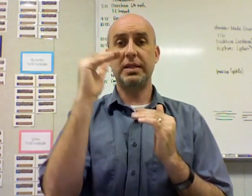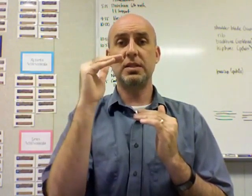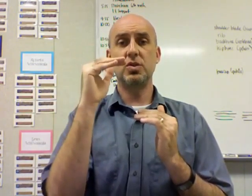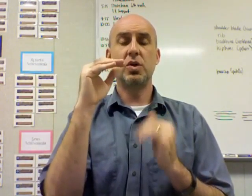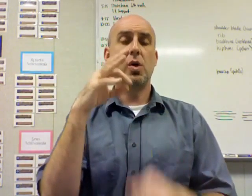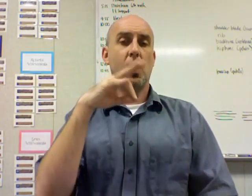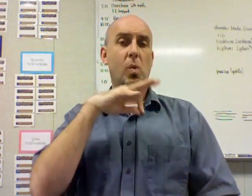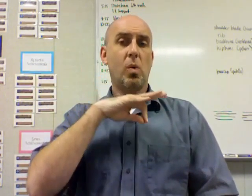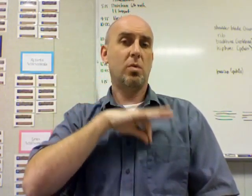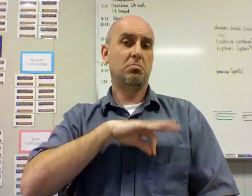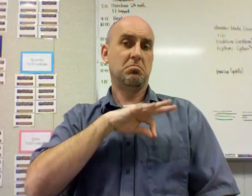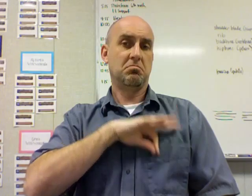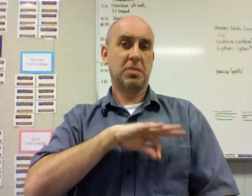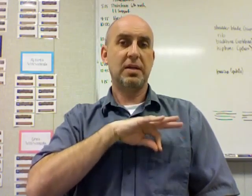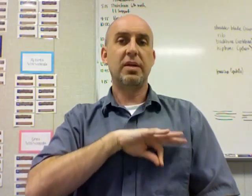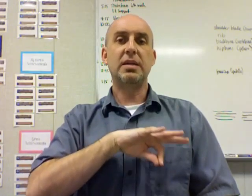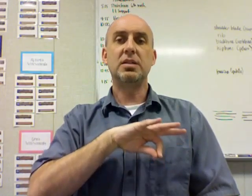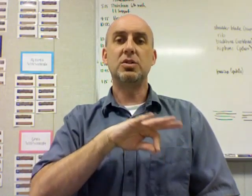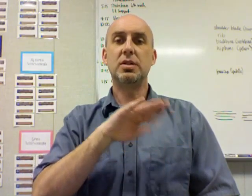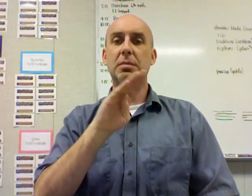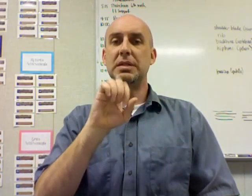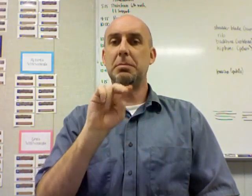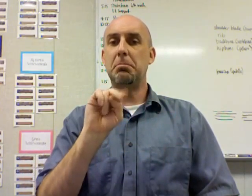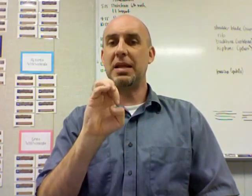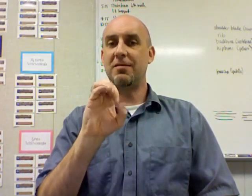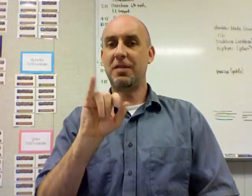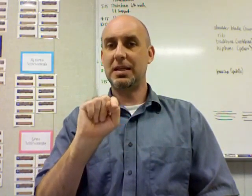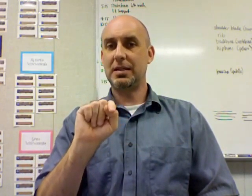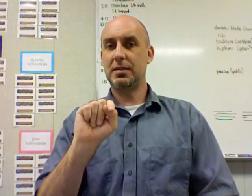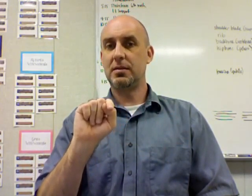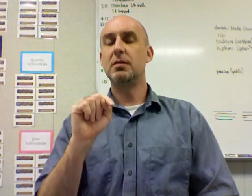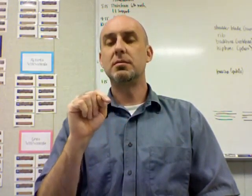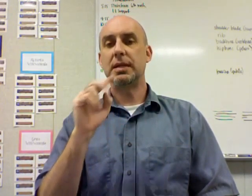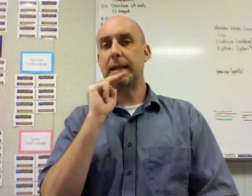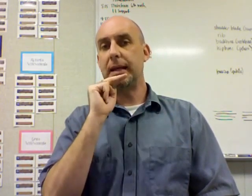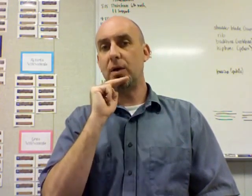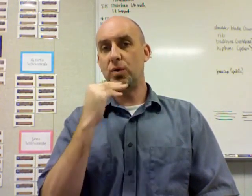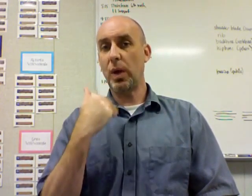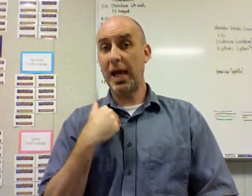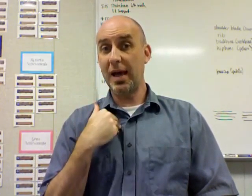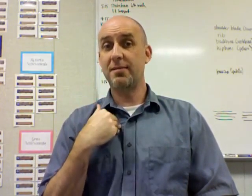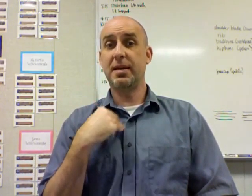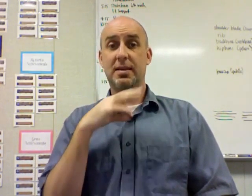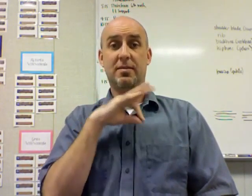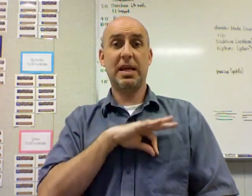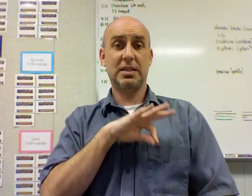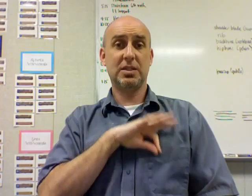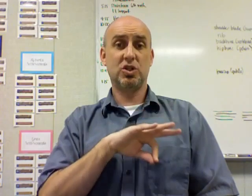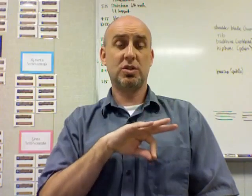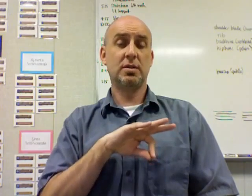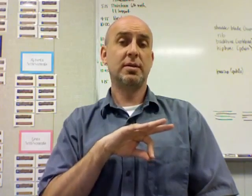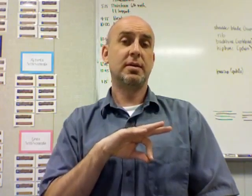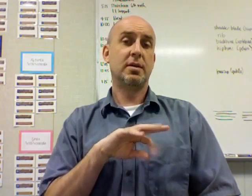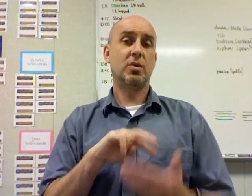advantage. Or advantage. That means benefit. It's like a noun. You have an advantage.